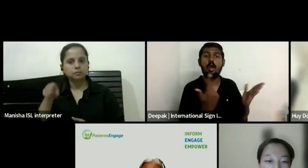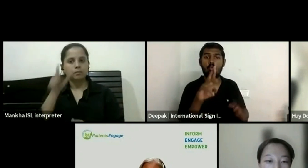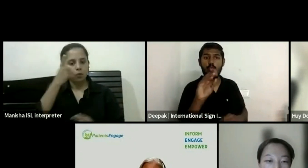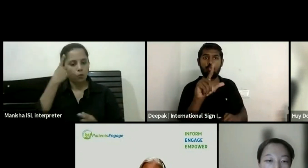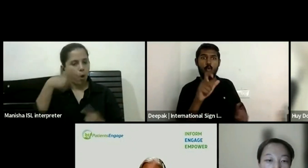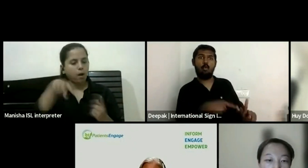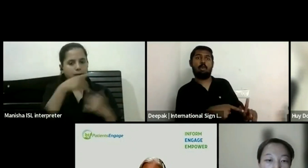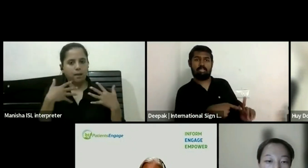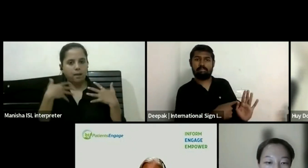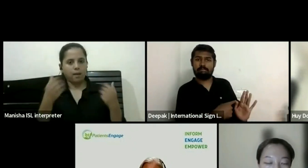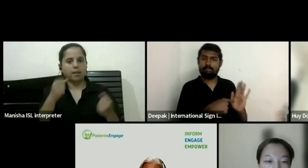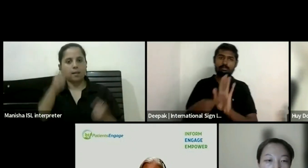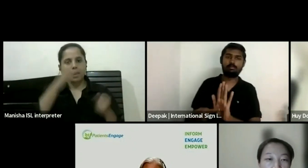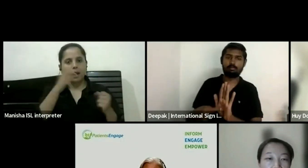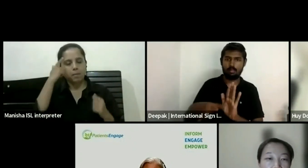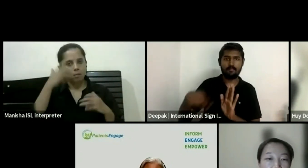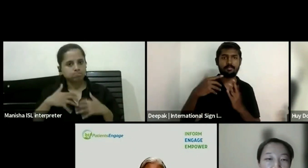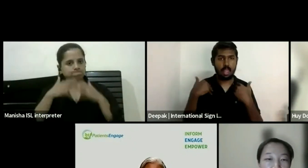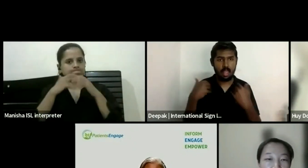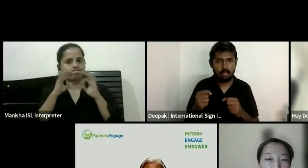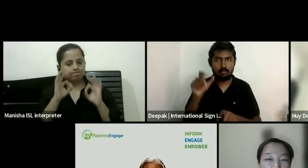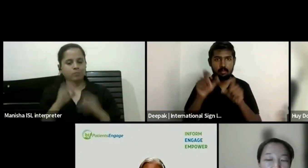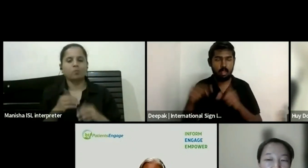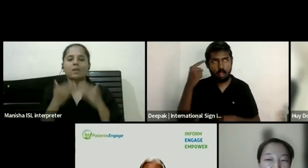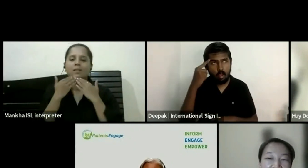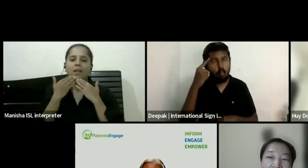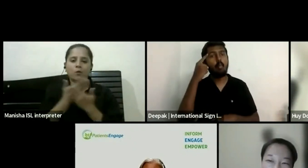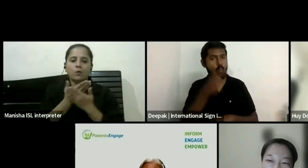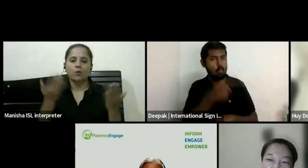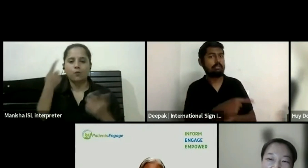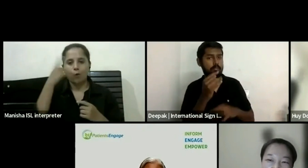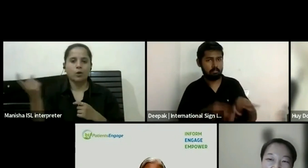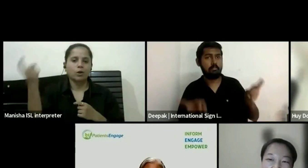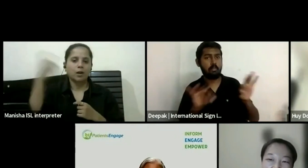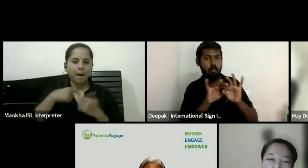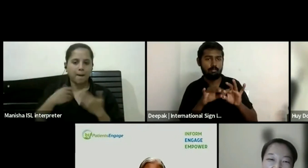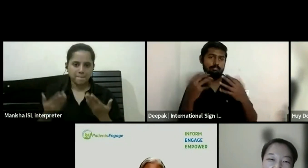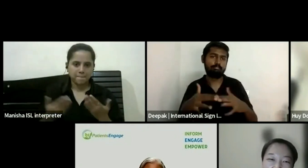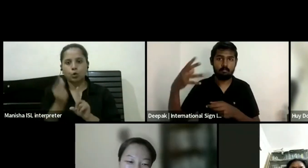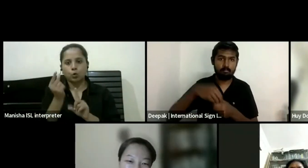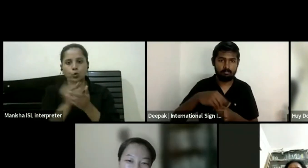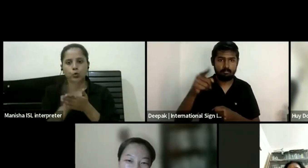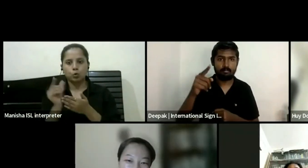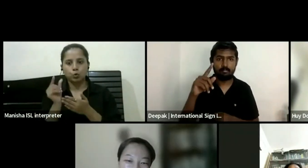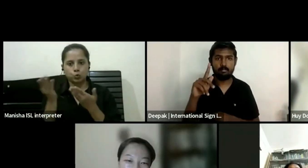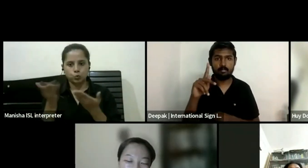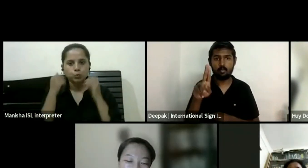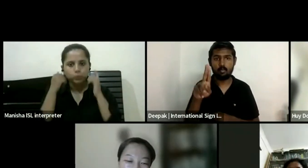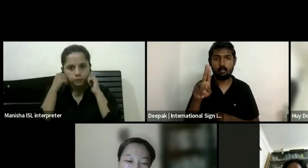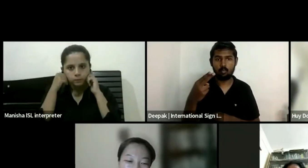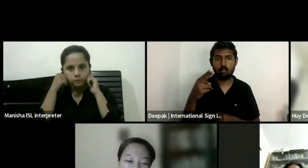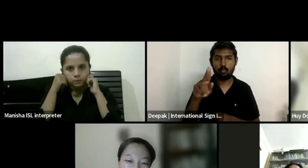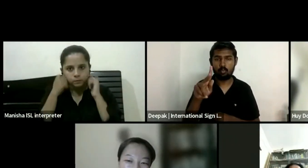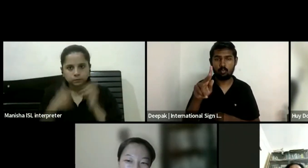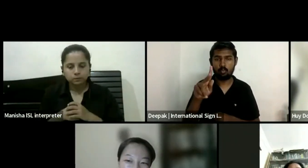of people. Thank you to all of you for being here. Over to Kuhu for vote of thanks.